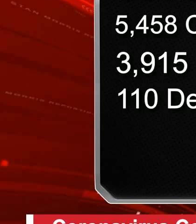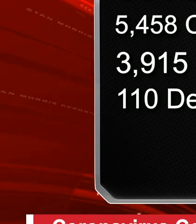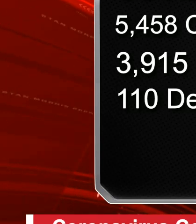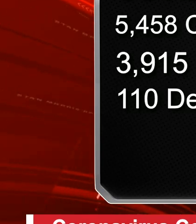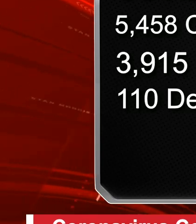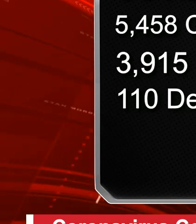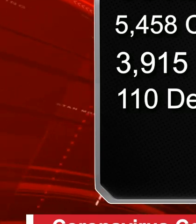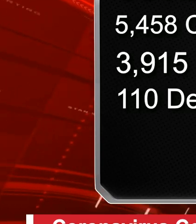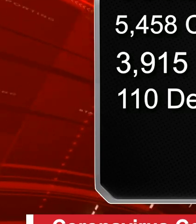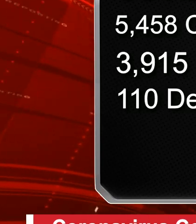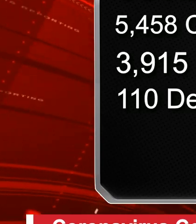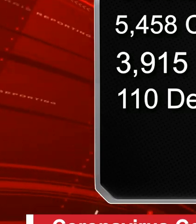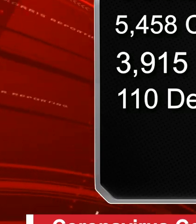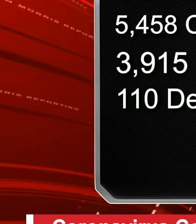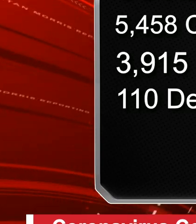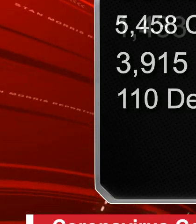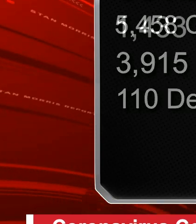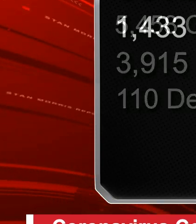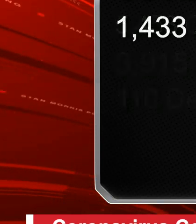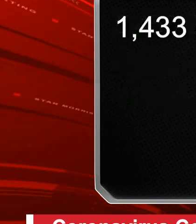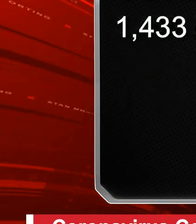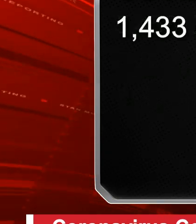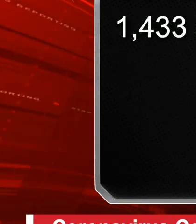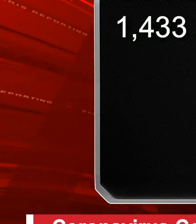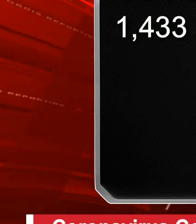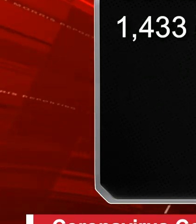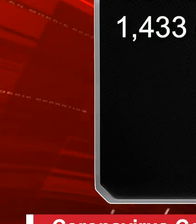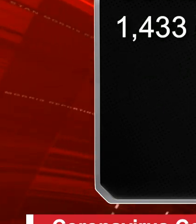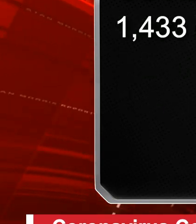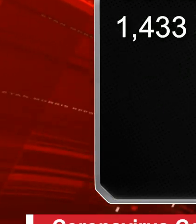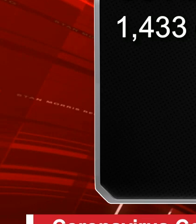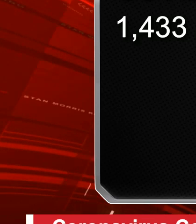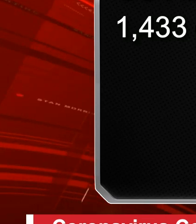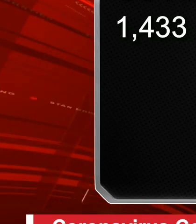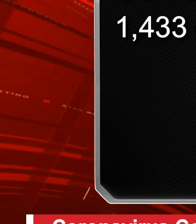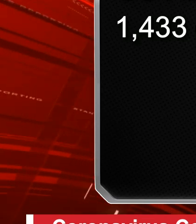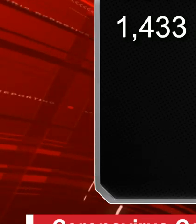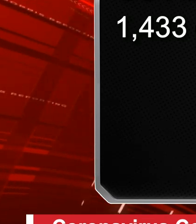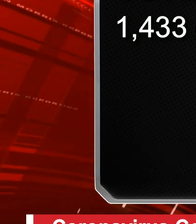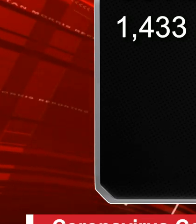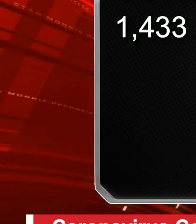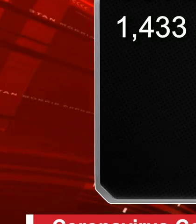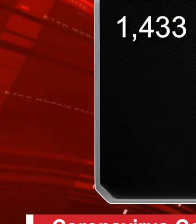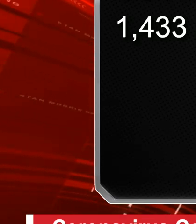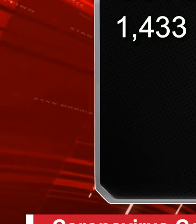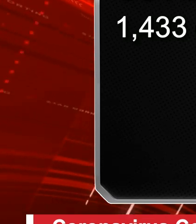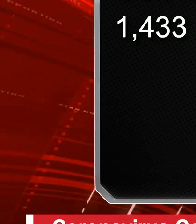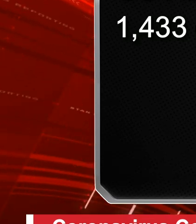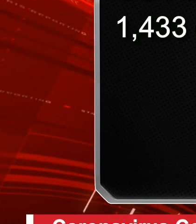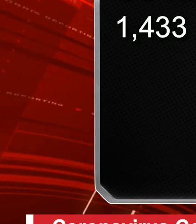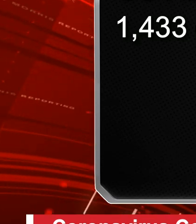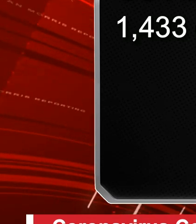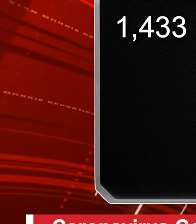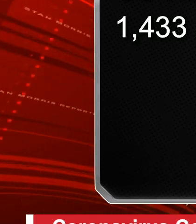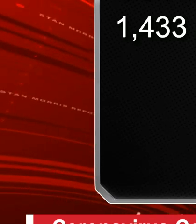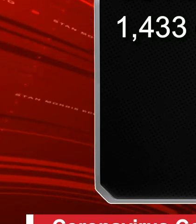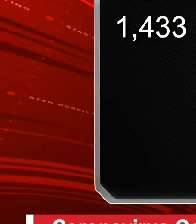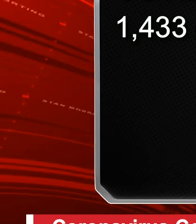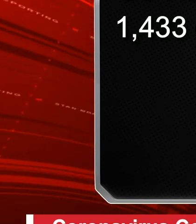of today in Arkansas. The number of active cases, which once again kind of solved the question of what the right number was for us, is